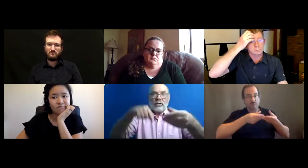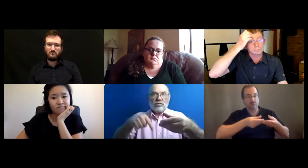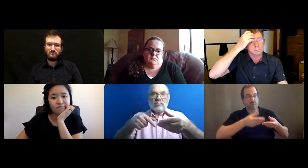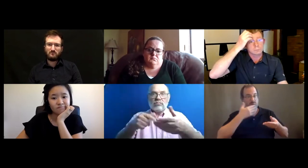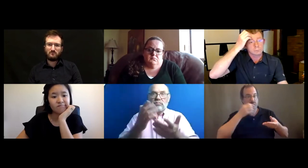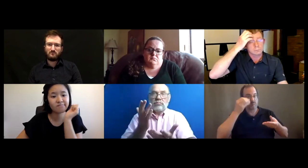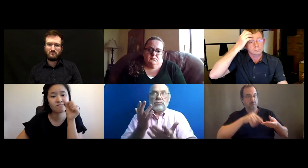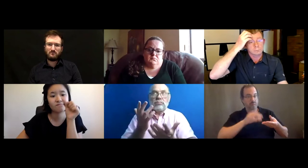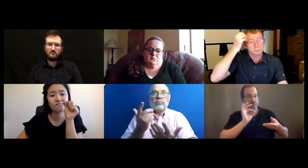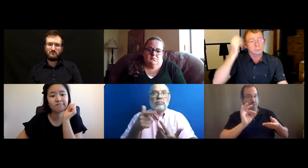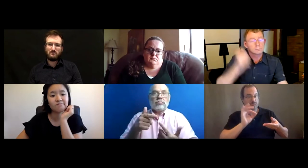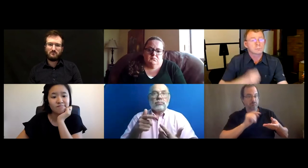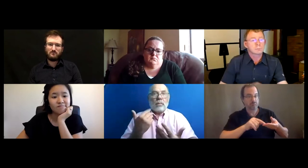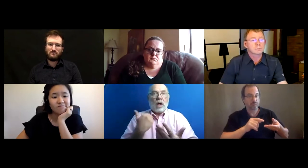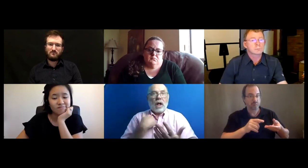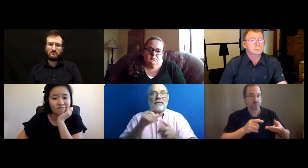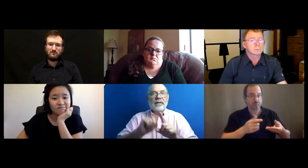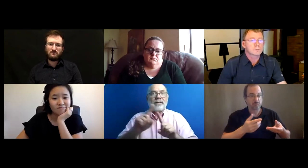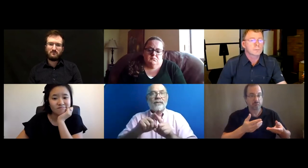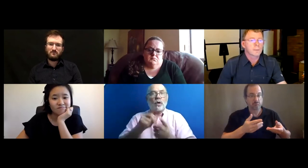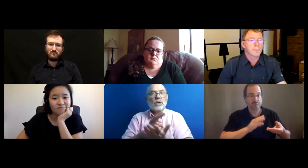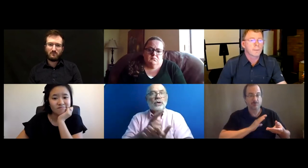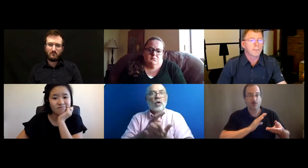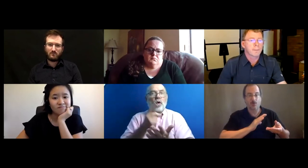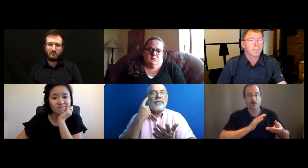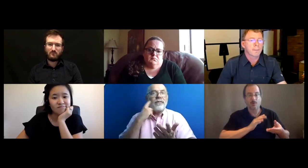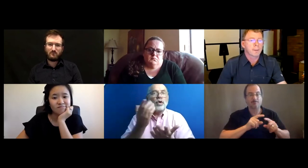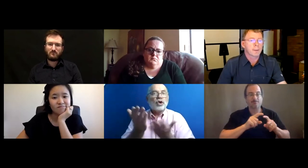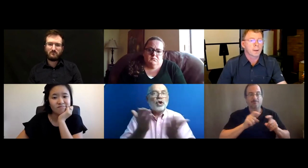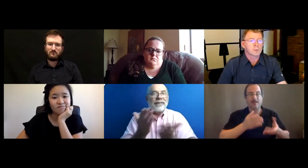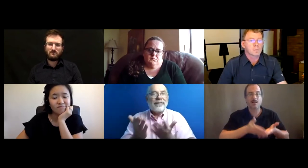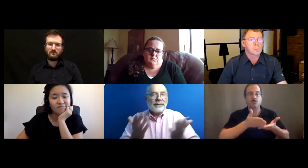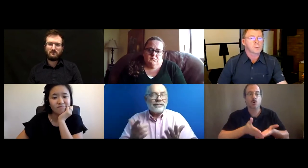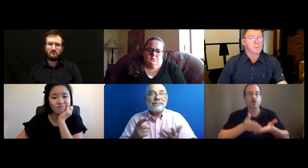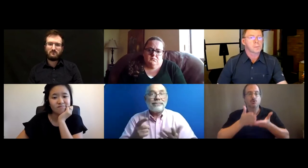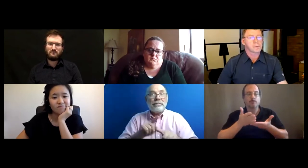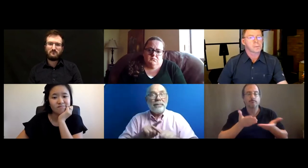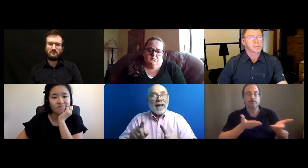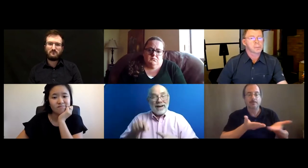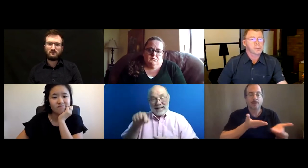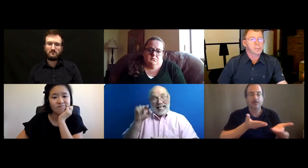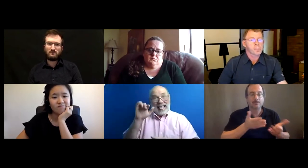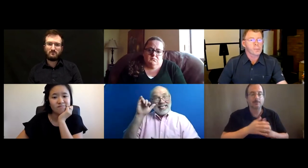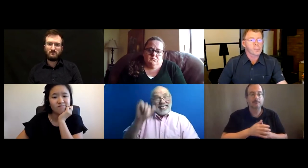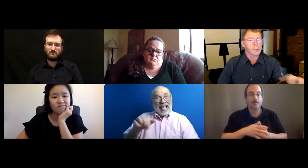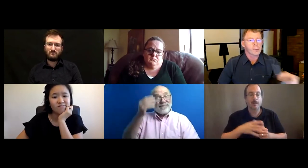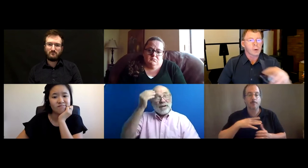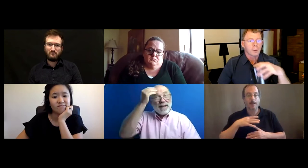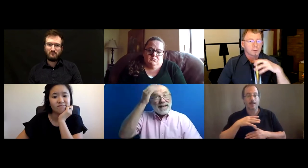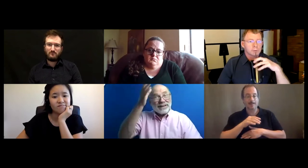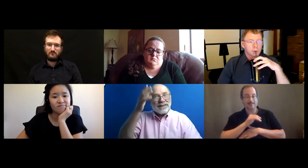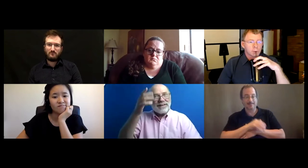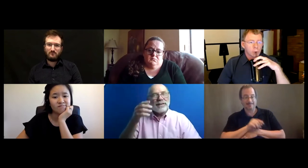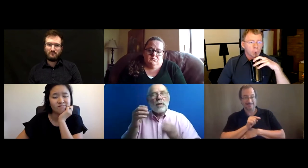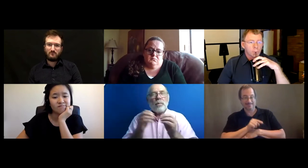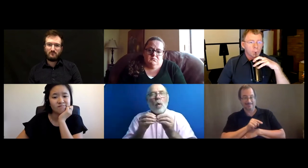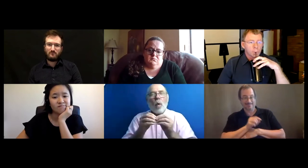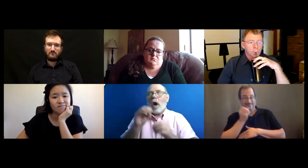school programs, the information is fantastic. They provide a number of resources and different services.